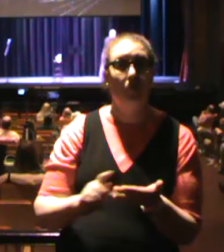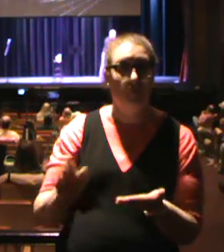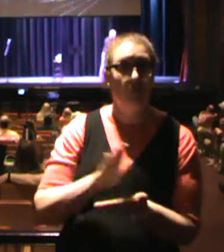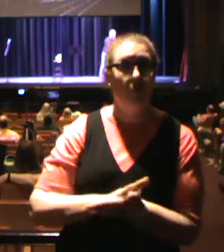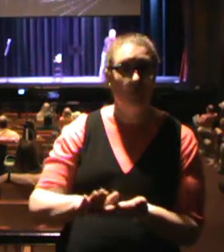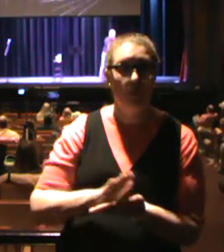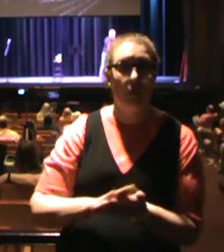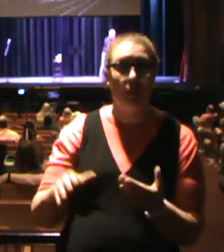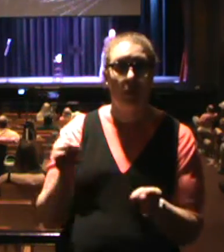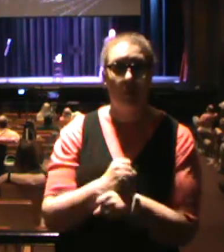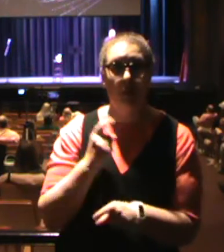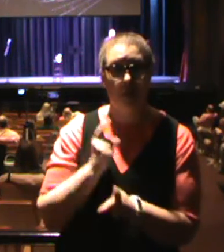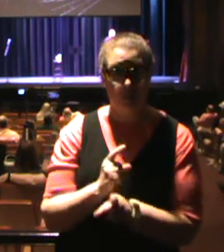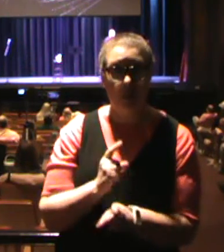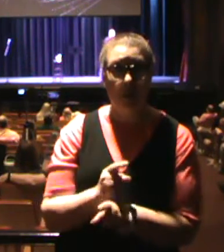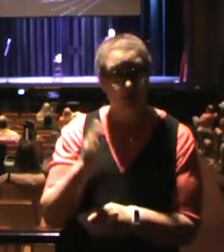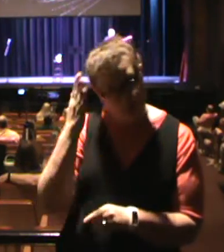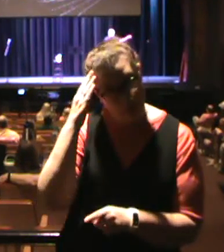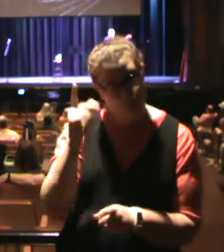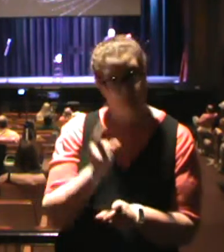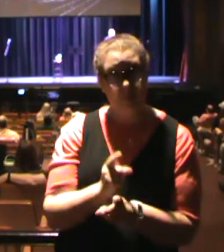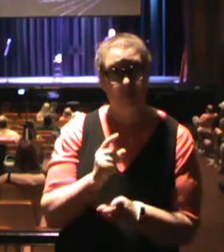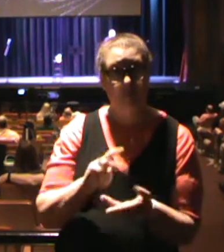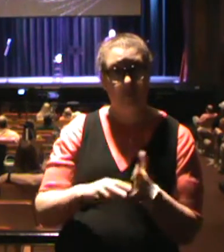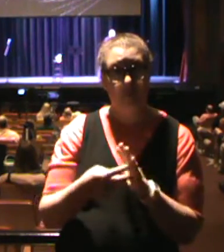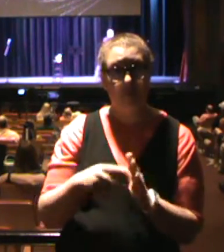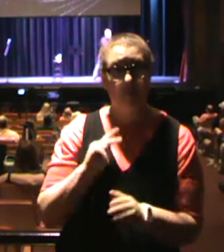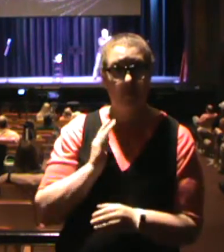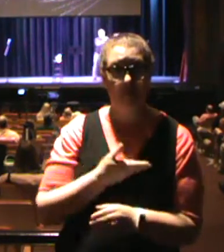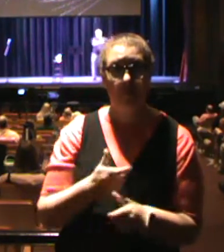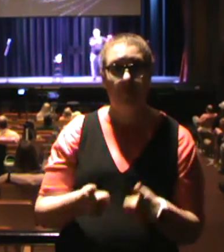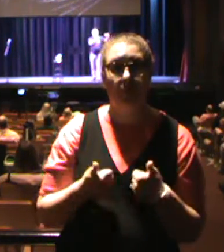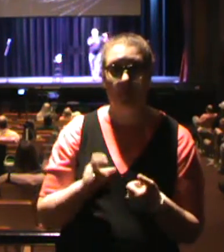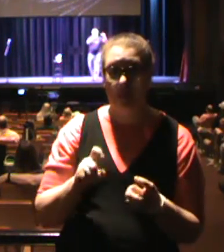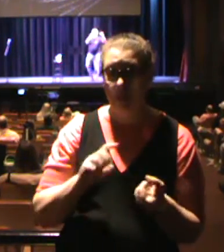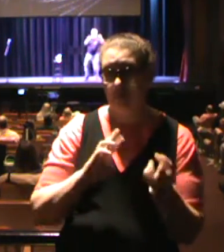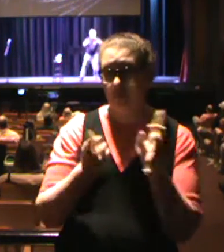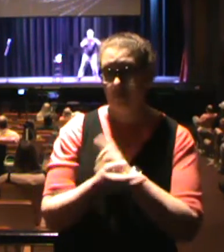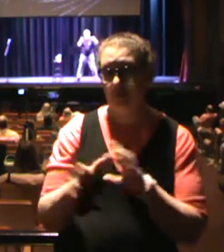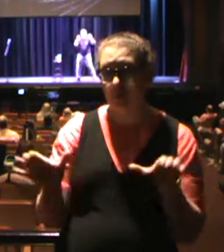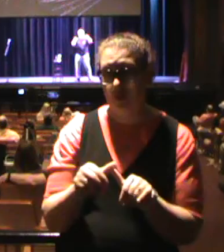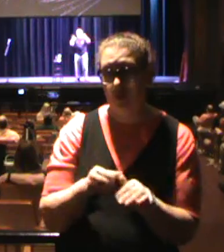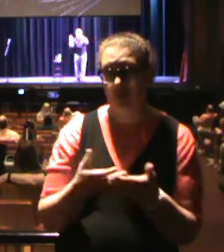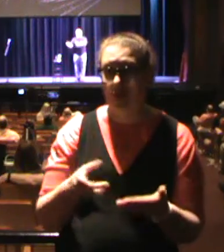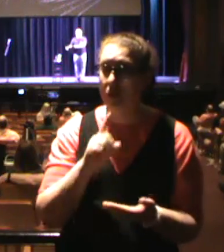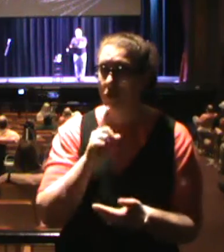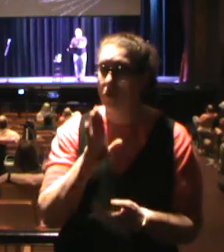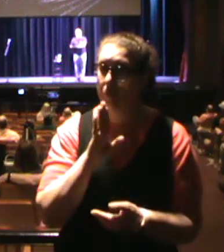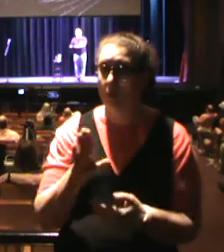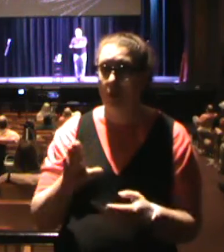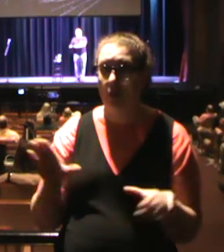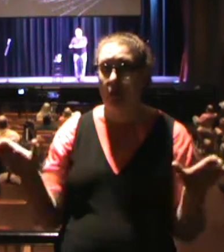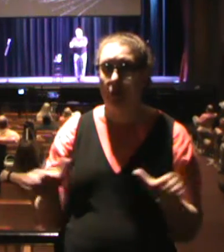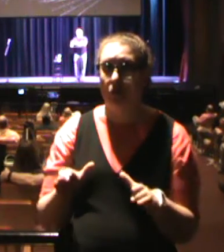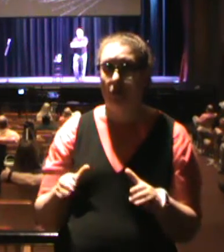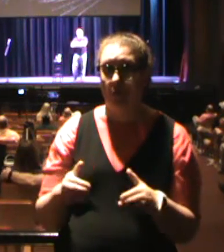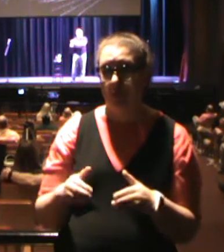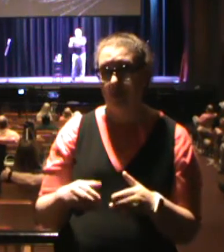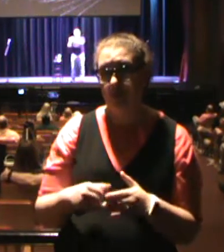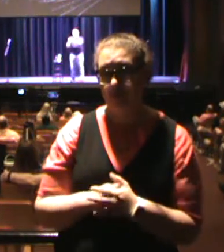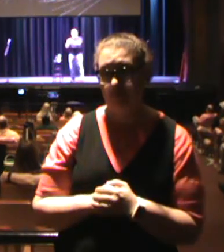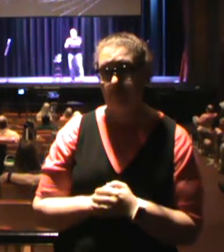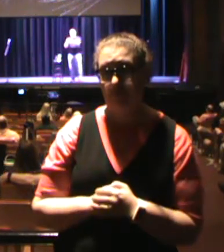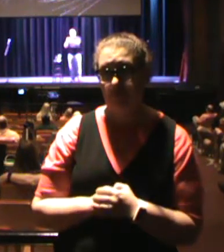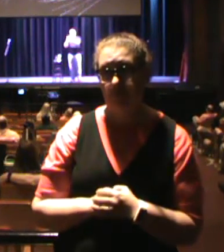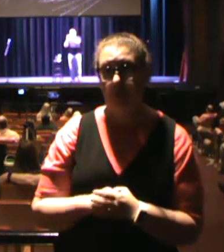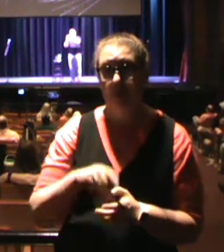make things right. You know what that means in our lives? That means we have to repent and do the things that we should have been doing to start with. So it's one thing